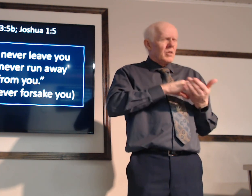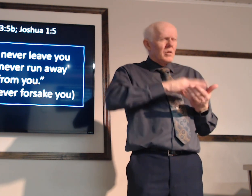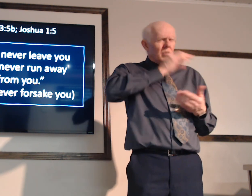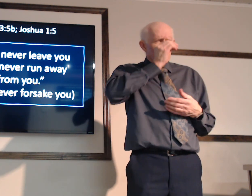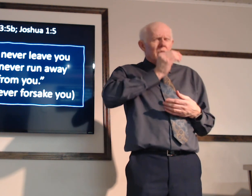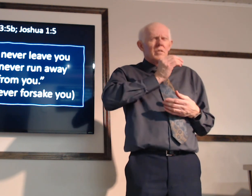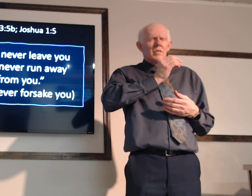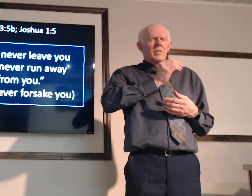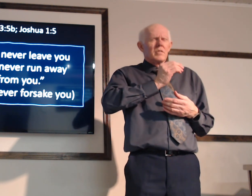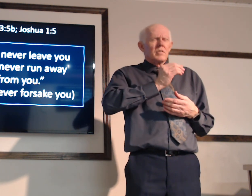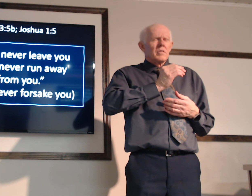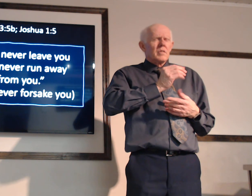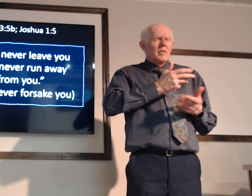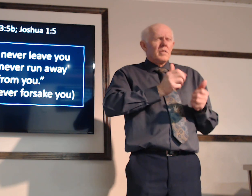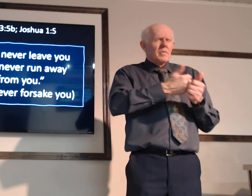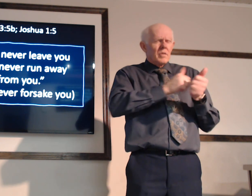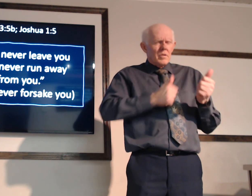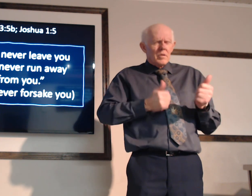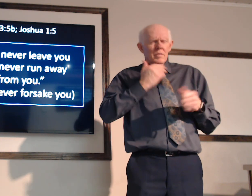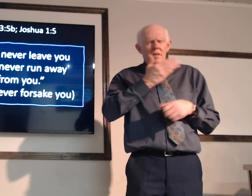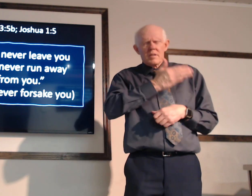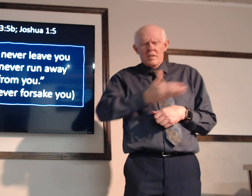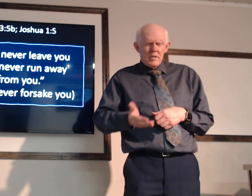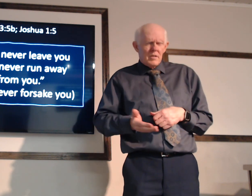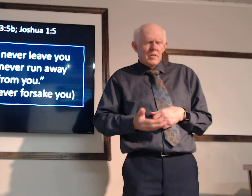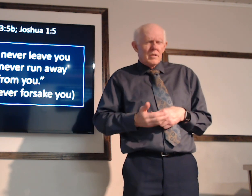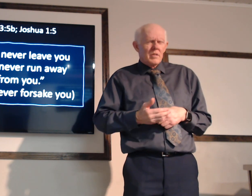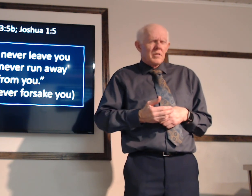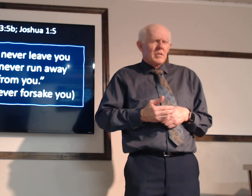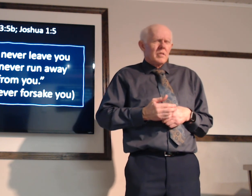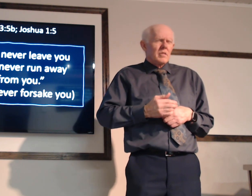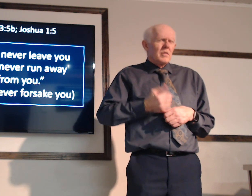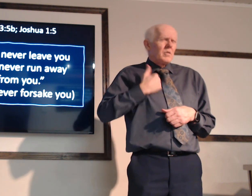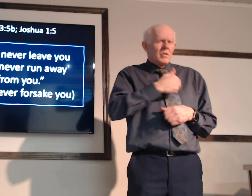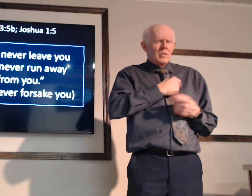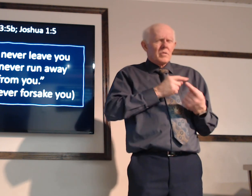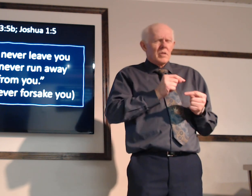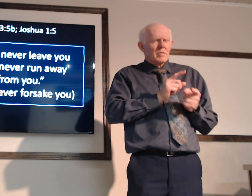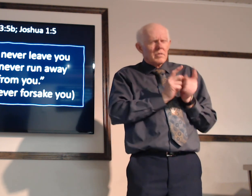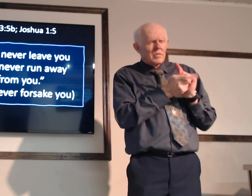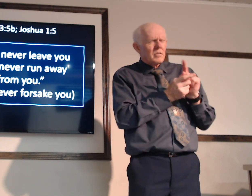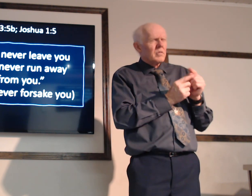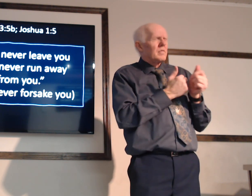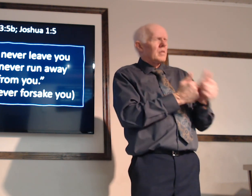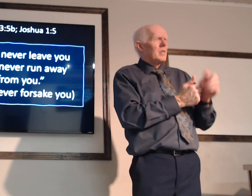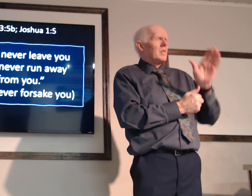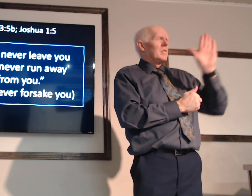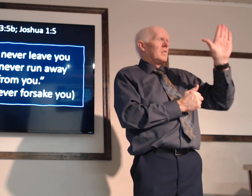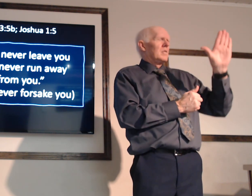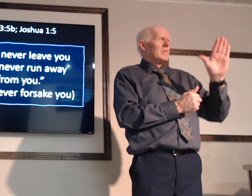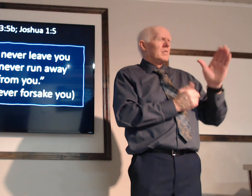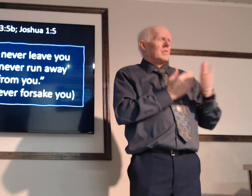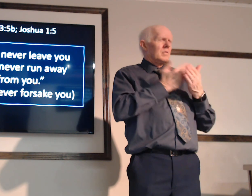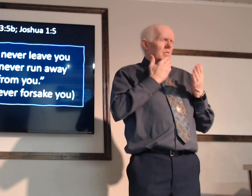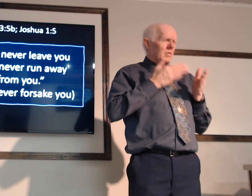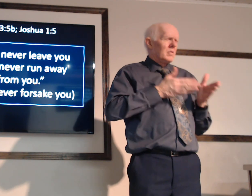Teach us as we learn to avoid things and help us to change and follow Your